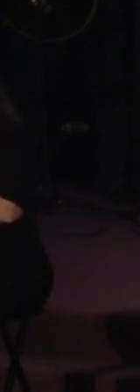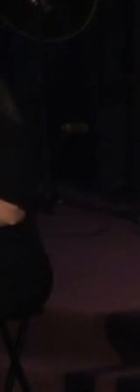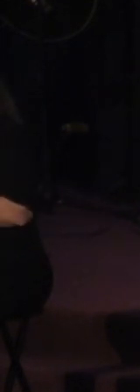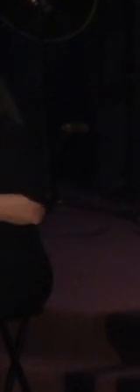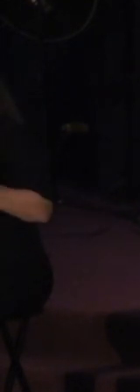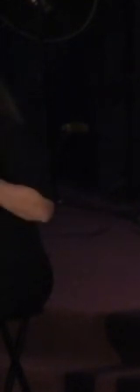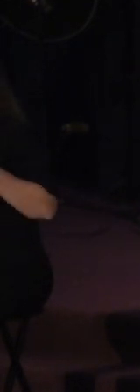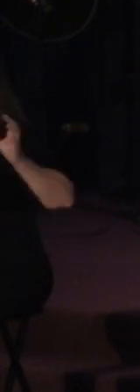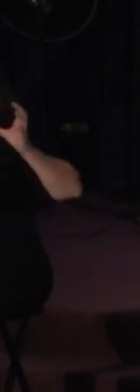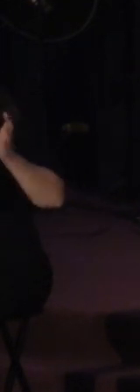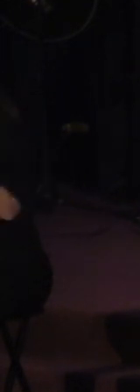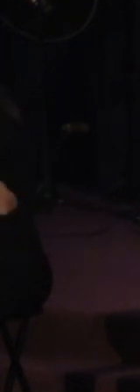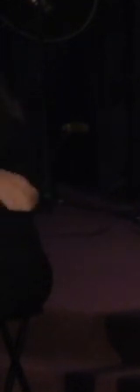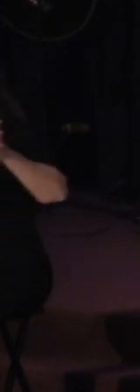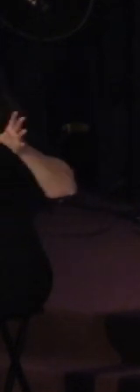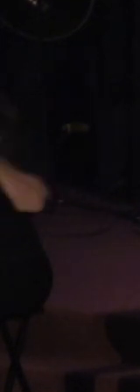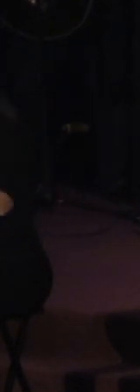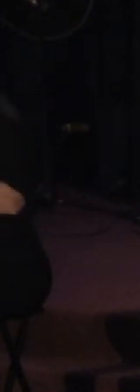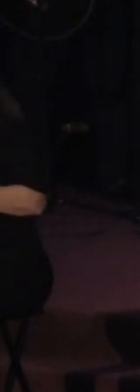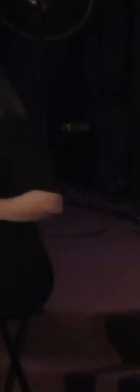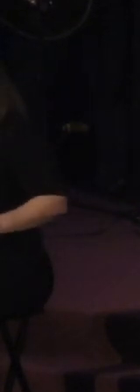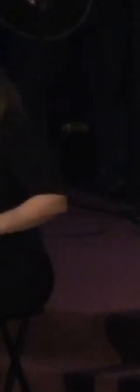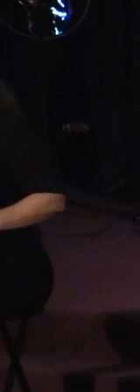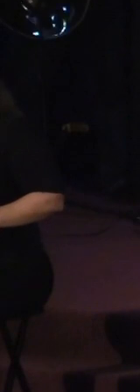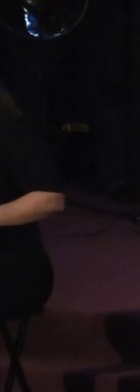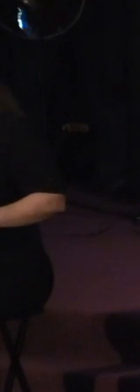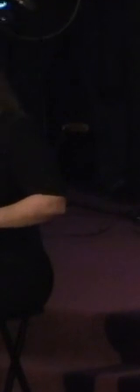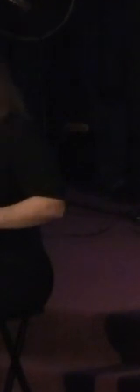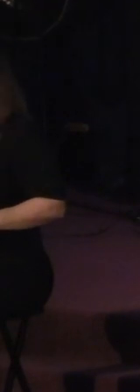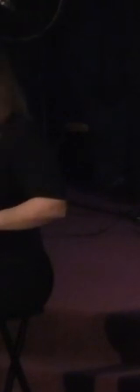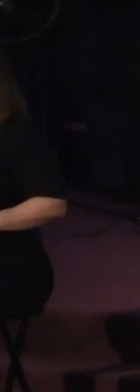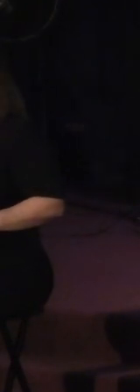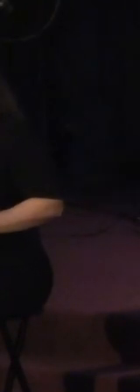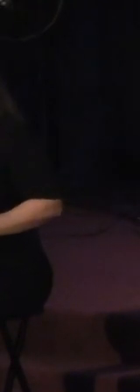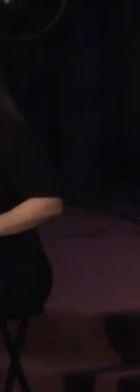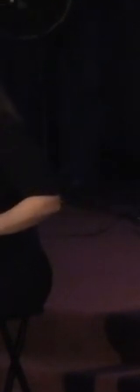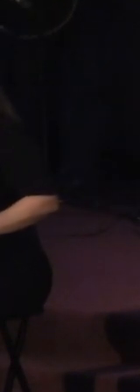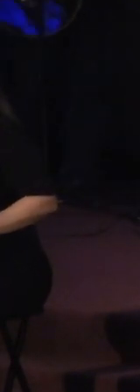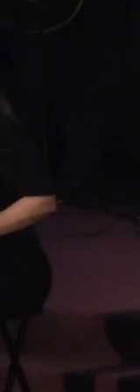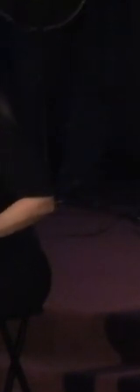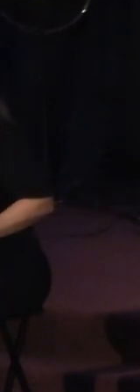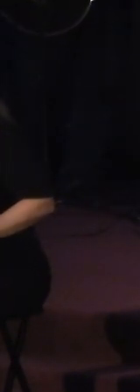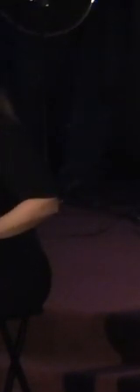Boom, boom, boom. I want you to go out of here and know, you know what? God likes me.